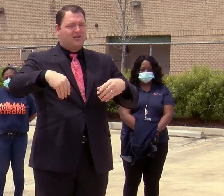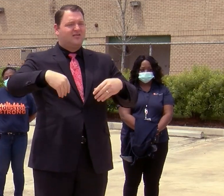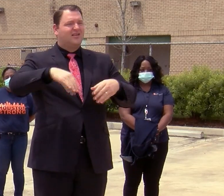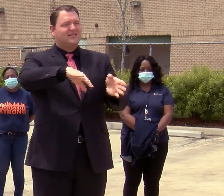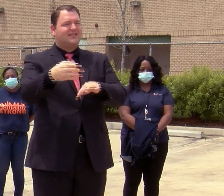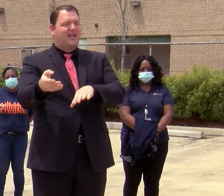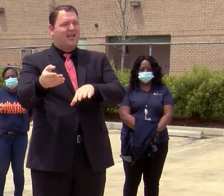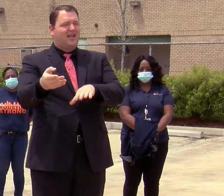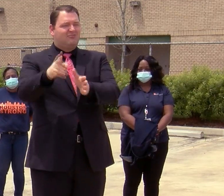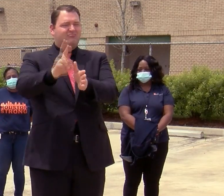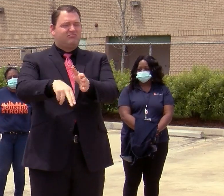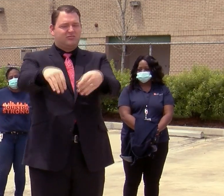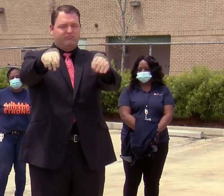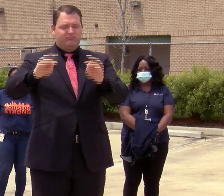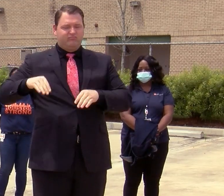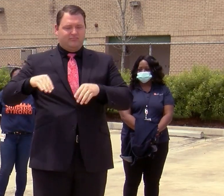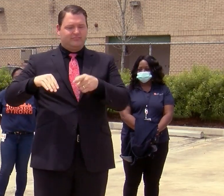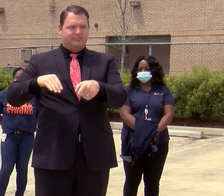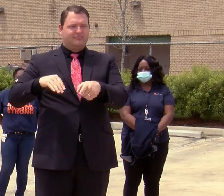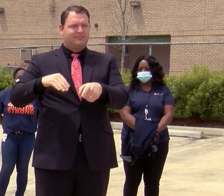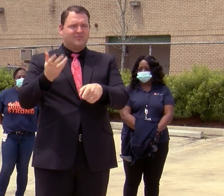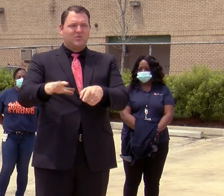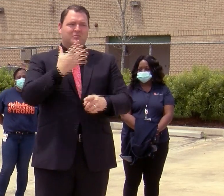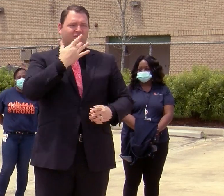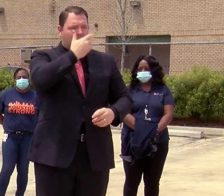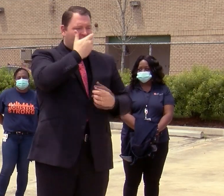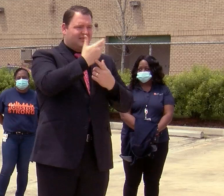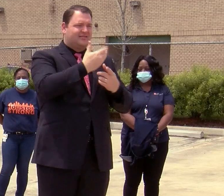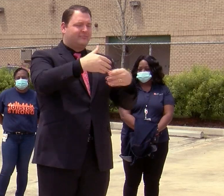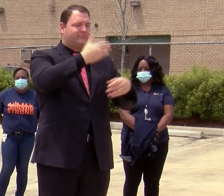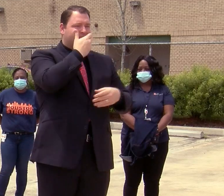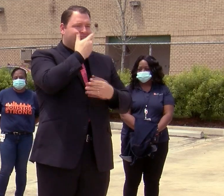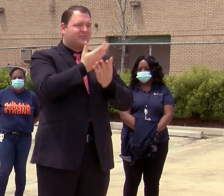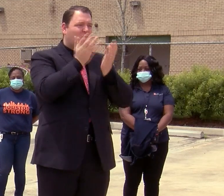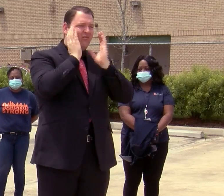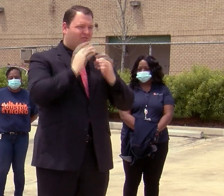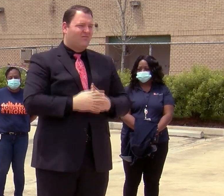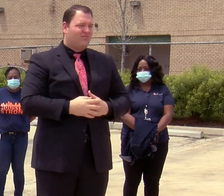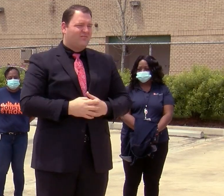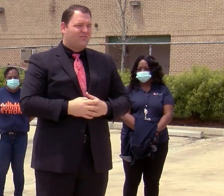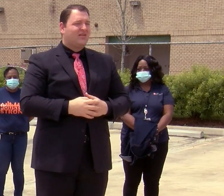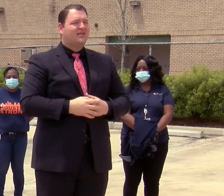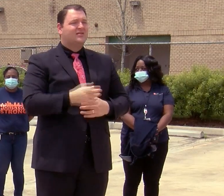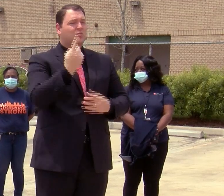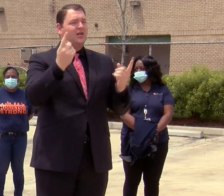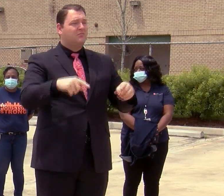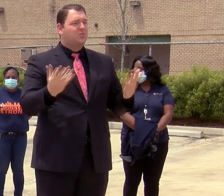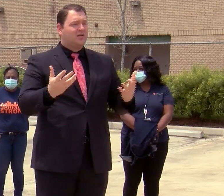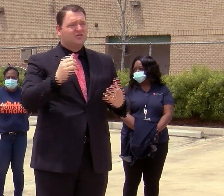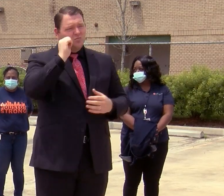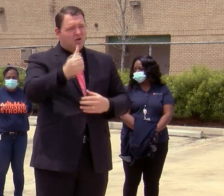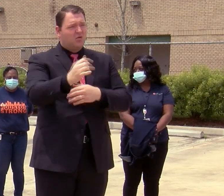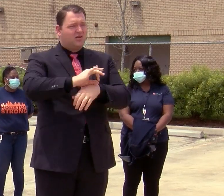know the importance, and I want to highlight two events. One is at the Southeast Community Church tomorrow at 11 a.m., where